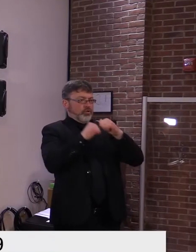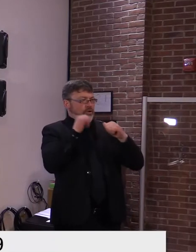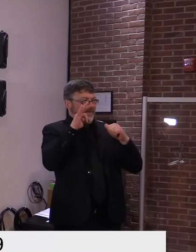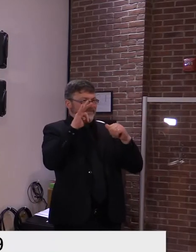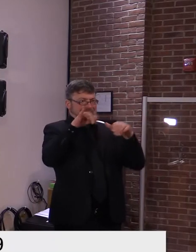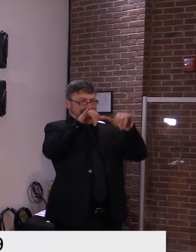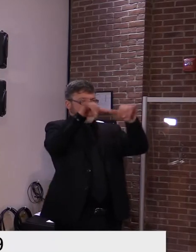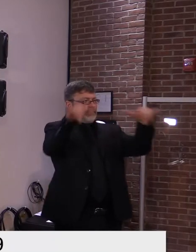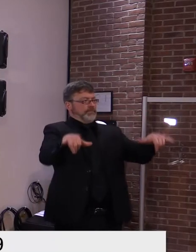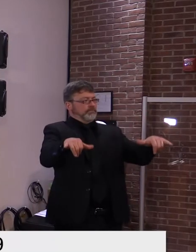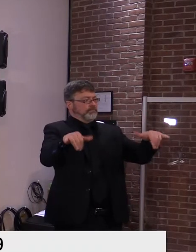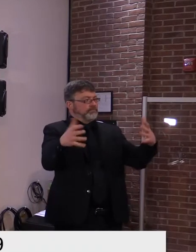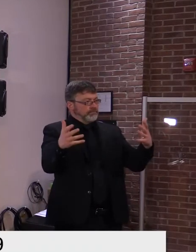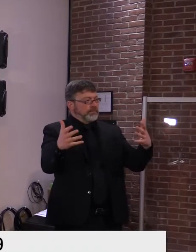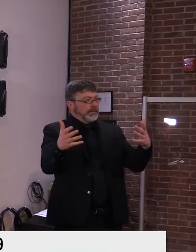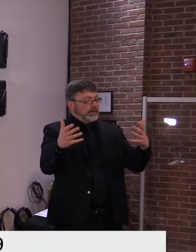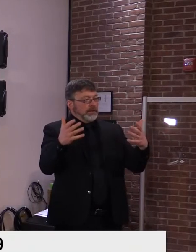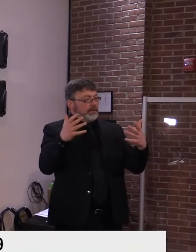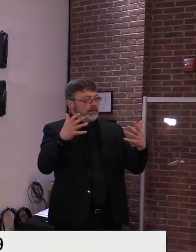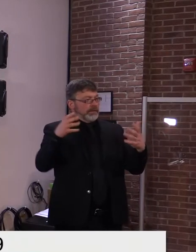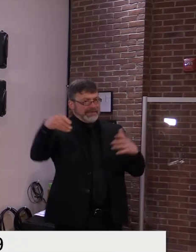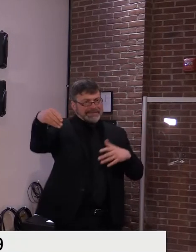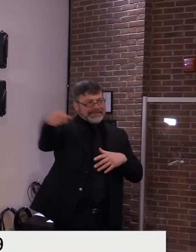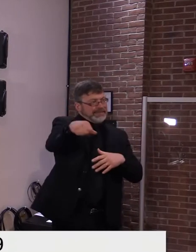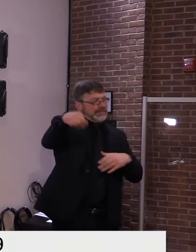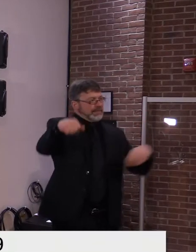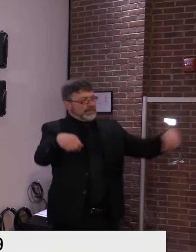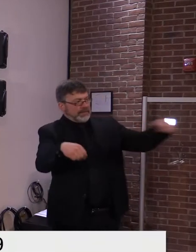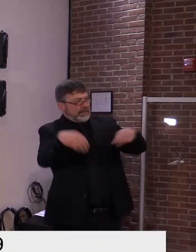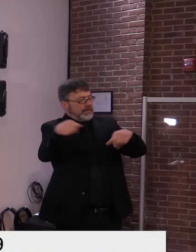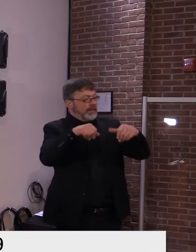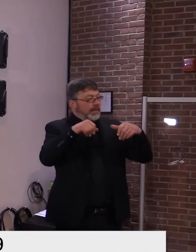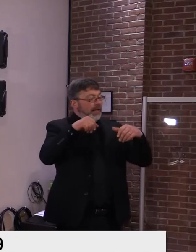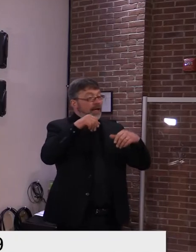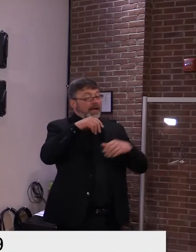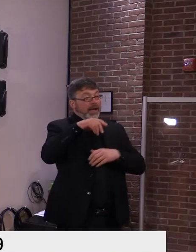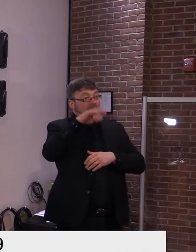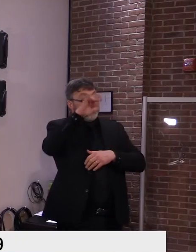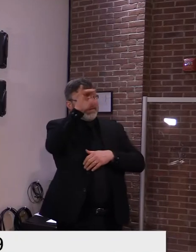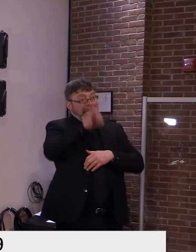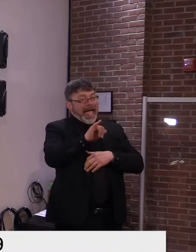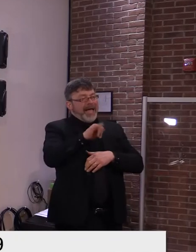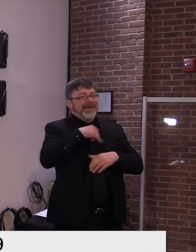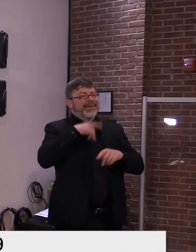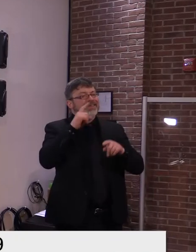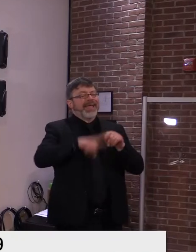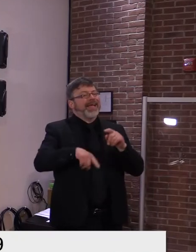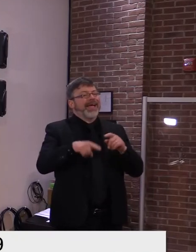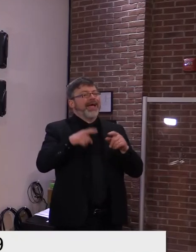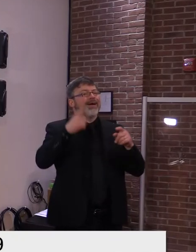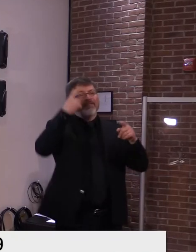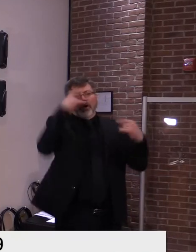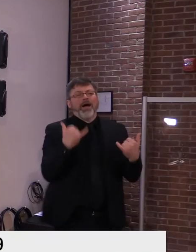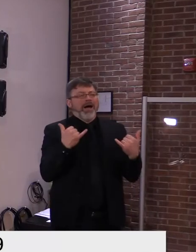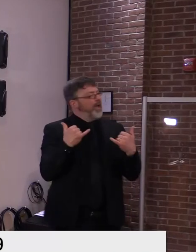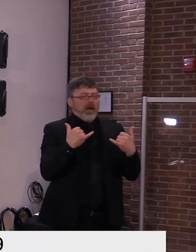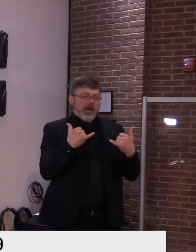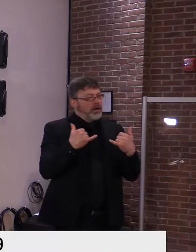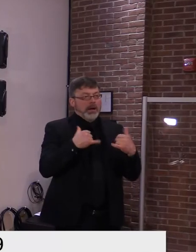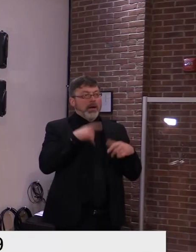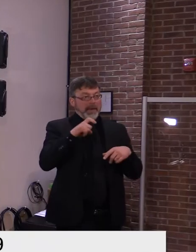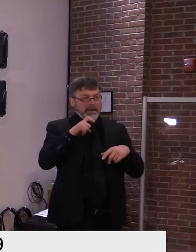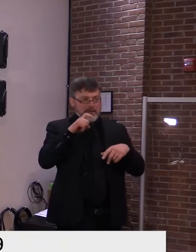And to do that, someone has to give. And I, from the proposal that I saw, there was